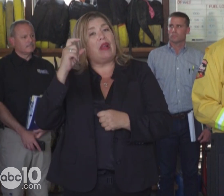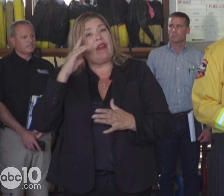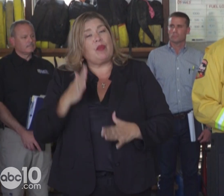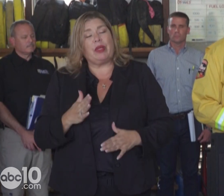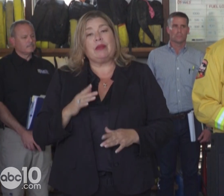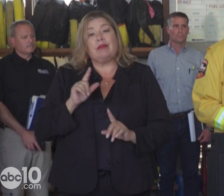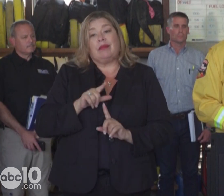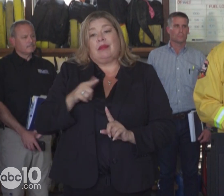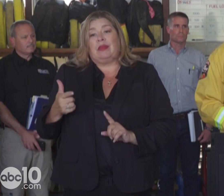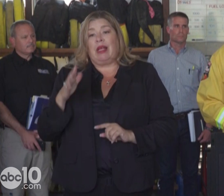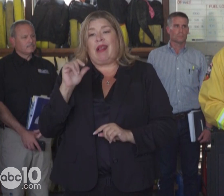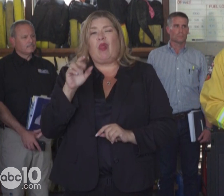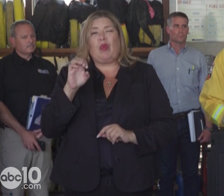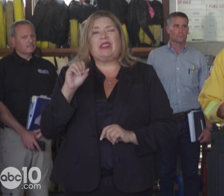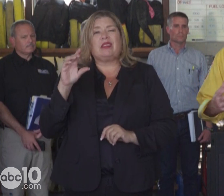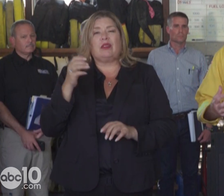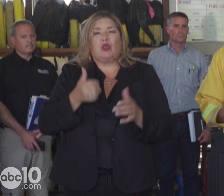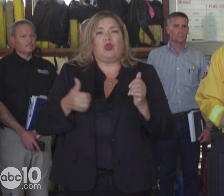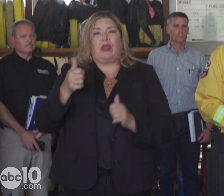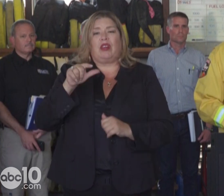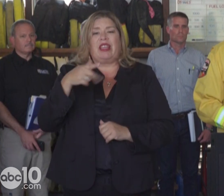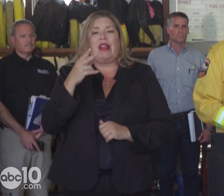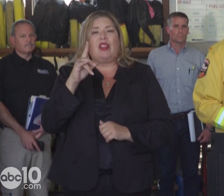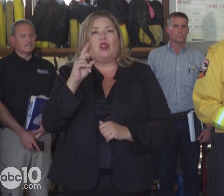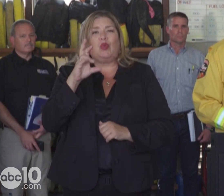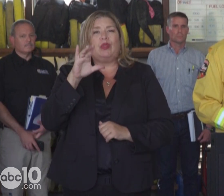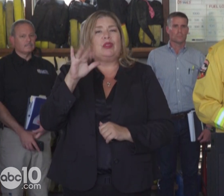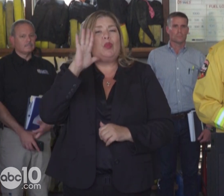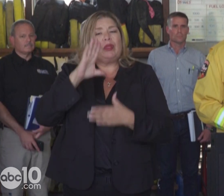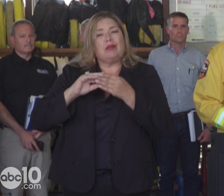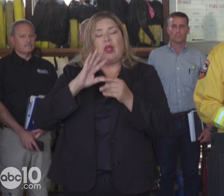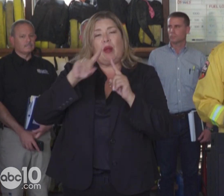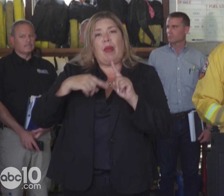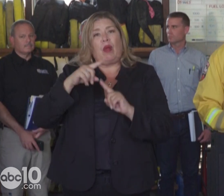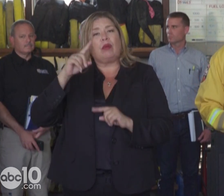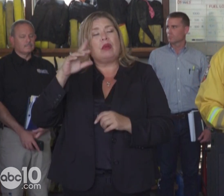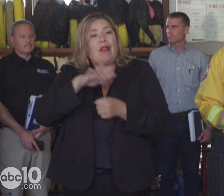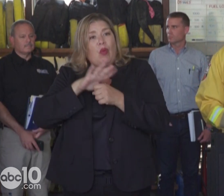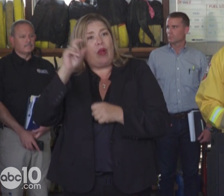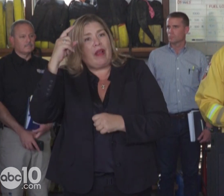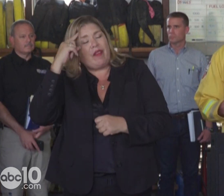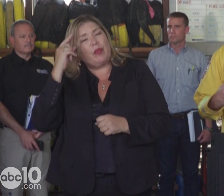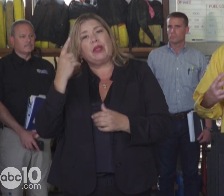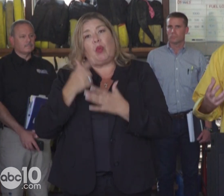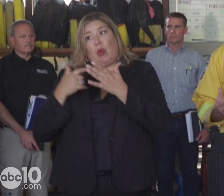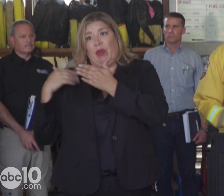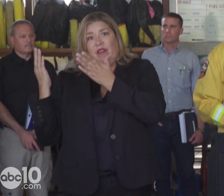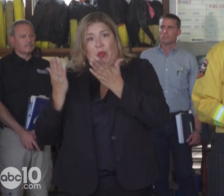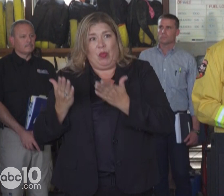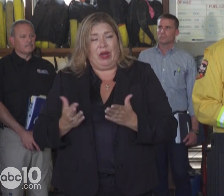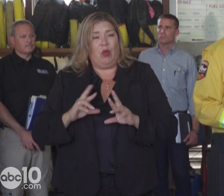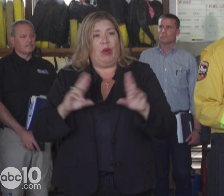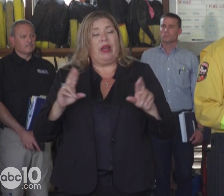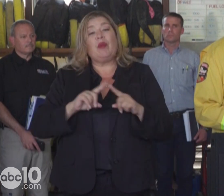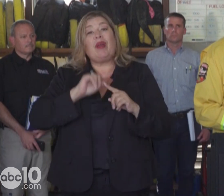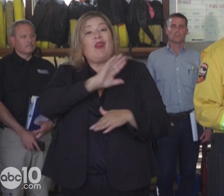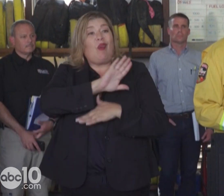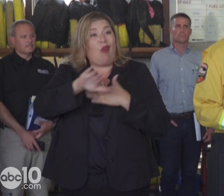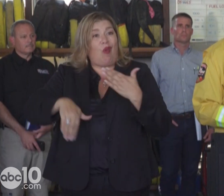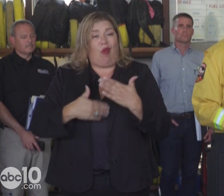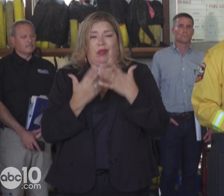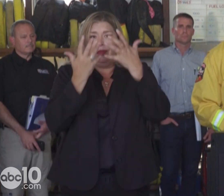Ghilarducci will mention some of the local government assets that we're bringing in, the pre-positioning. But all of this is a